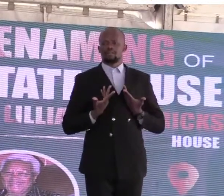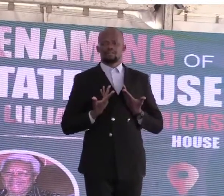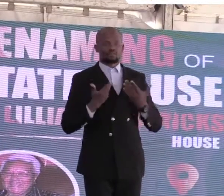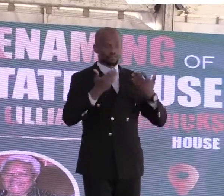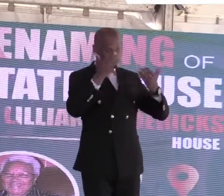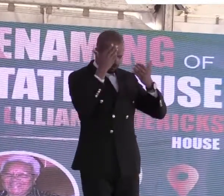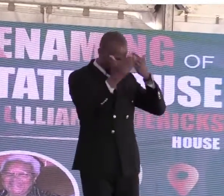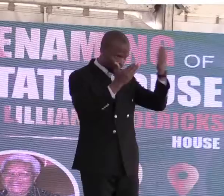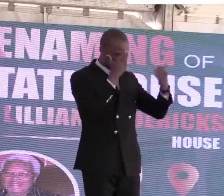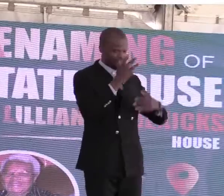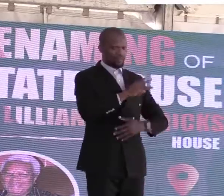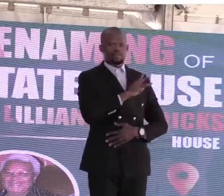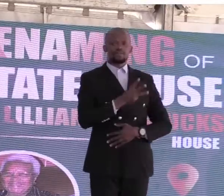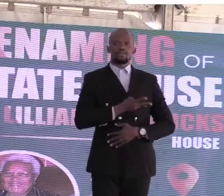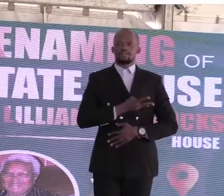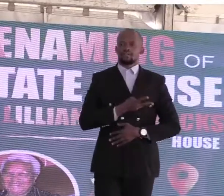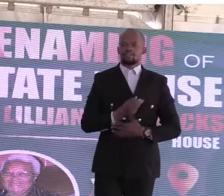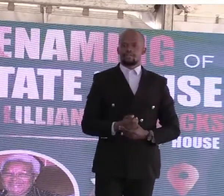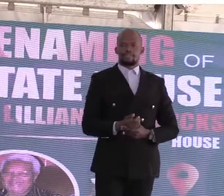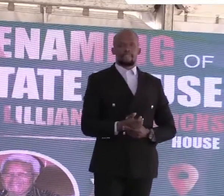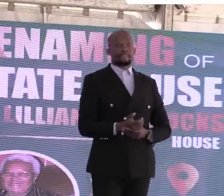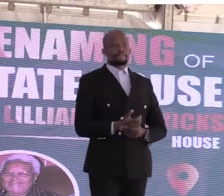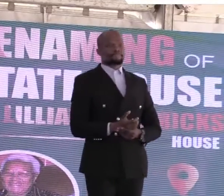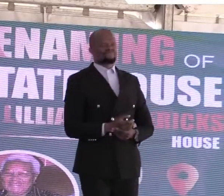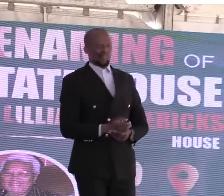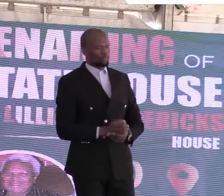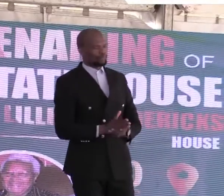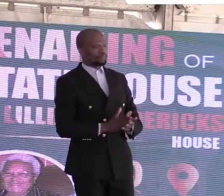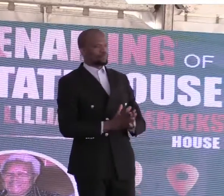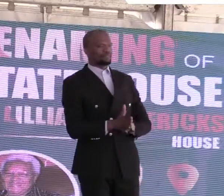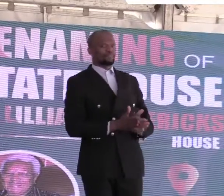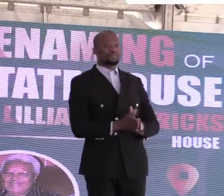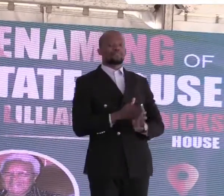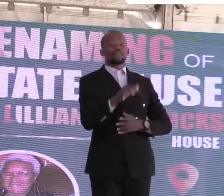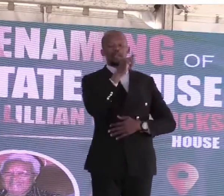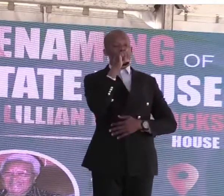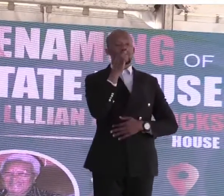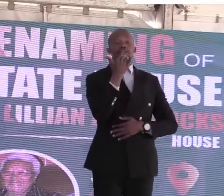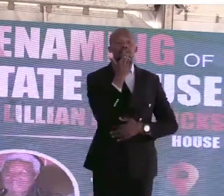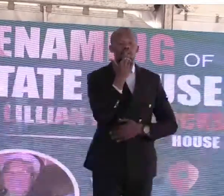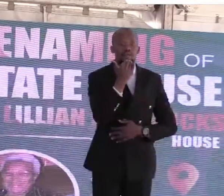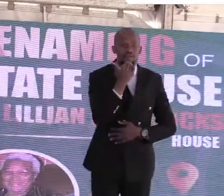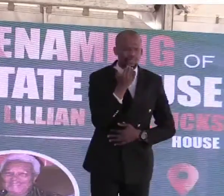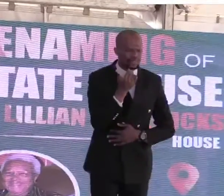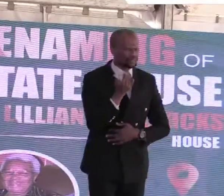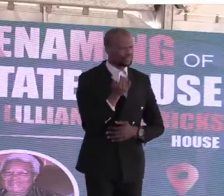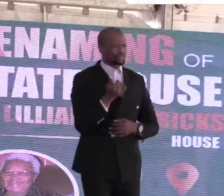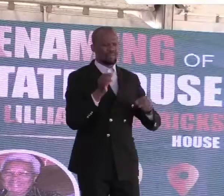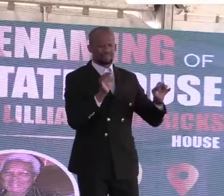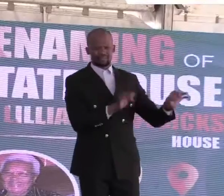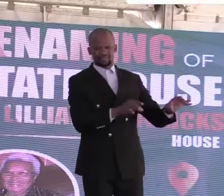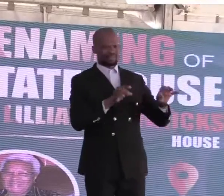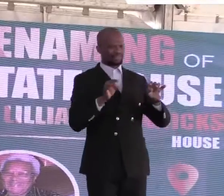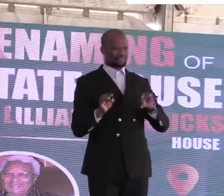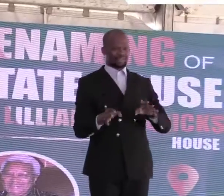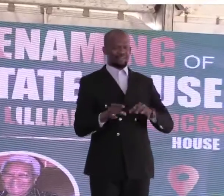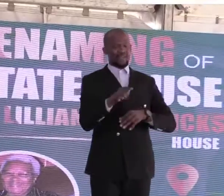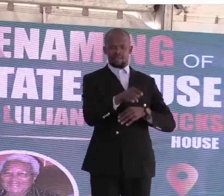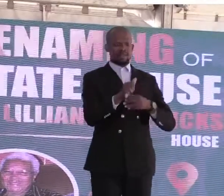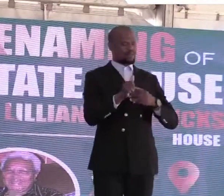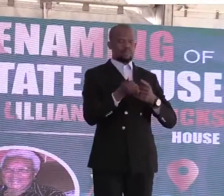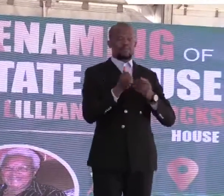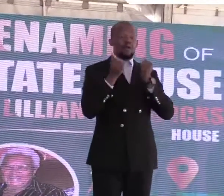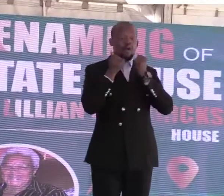Greetings all the women in mud colors in the name of suffering atrocities, especially during August